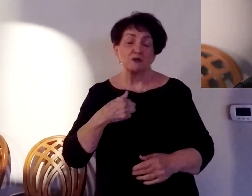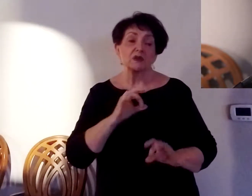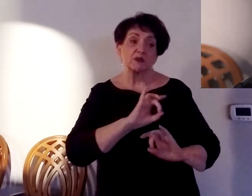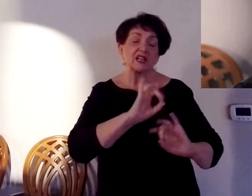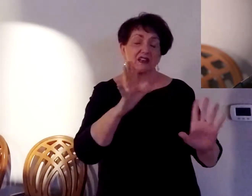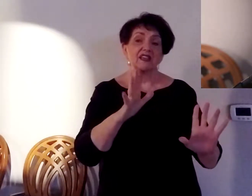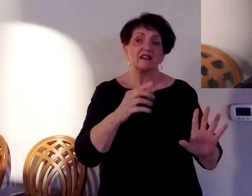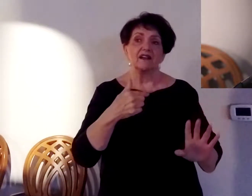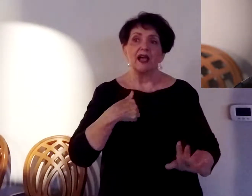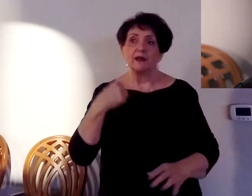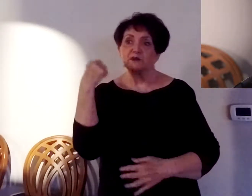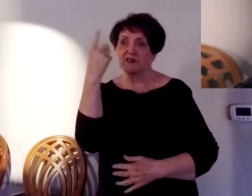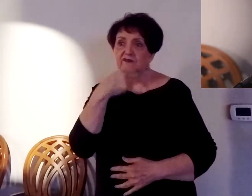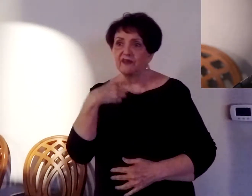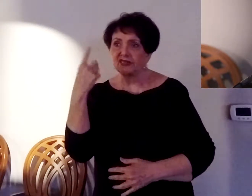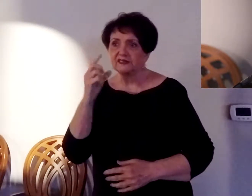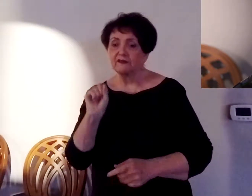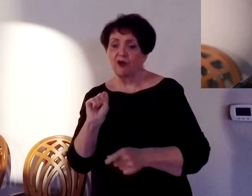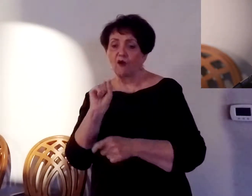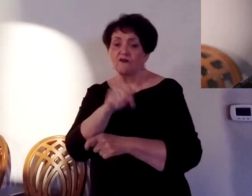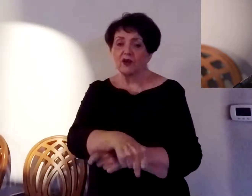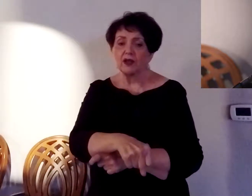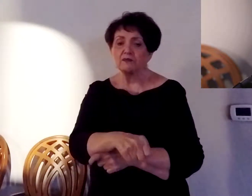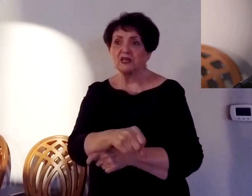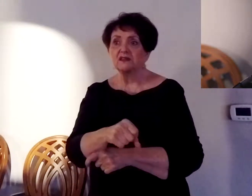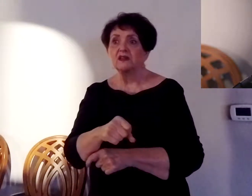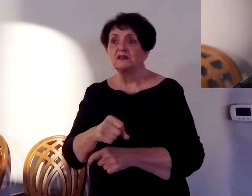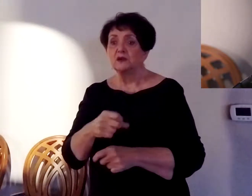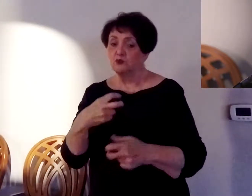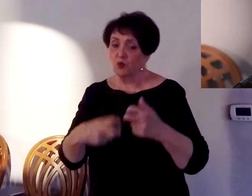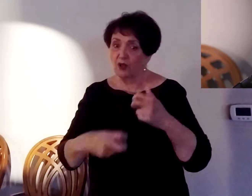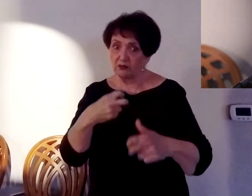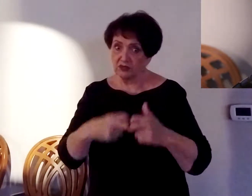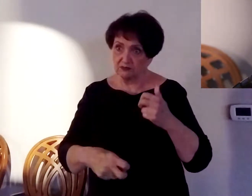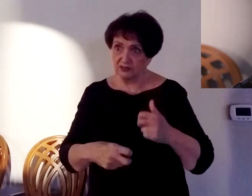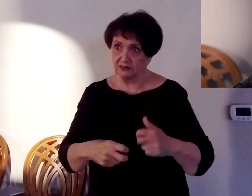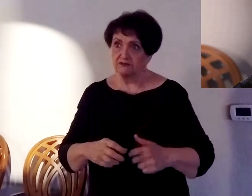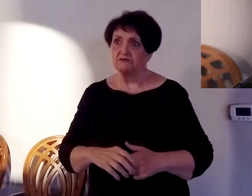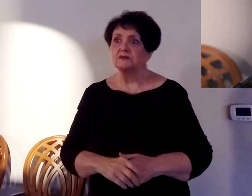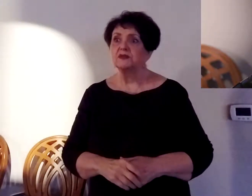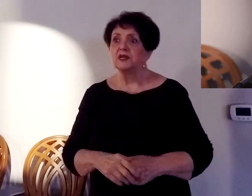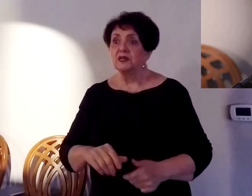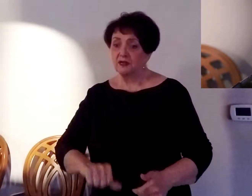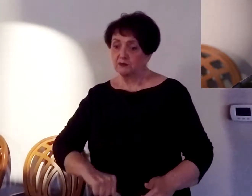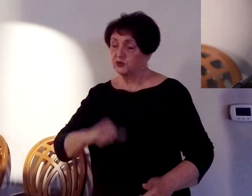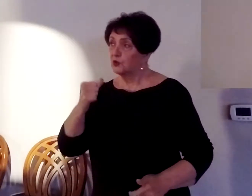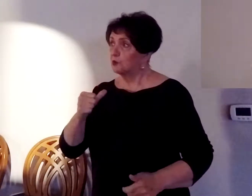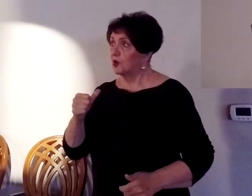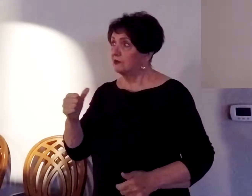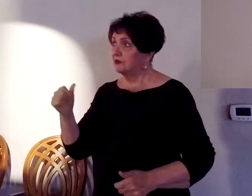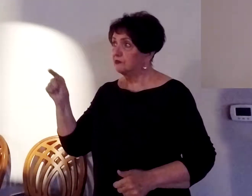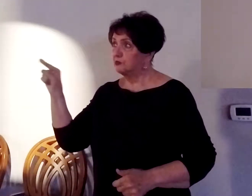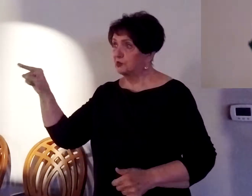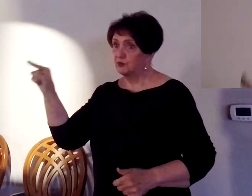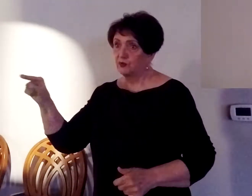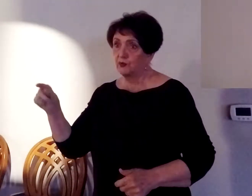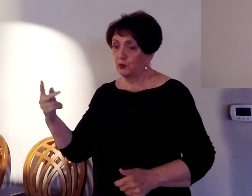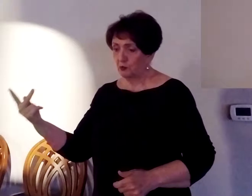of overcoming adversities and obstacles. And I'm so proud of Dr. Petra because we're both from Pennsylvania.